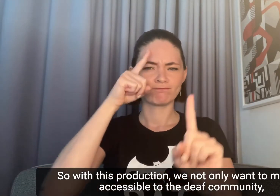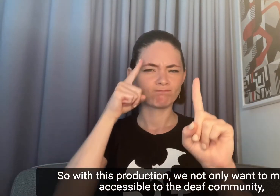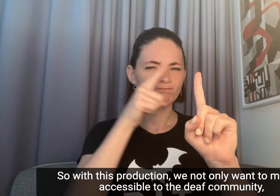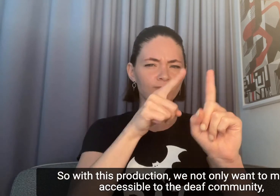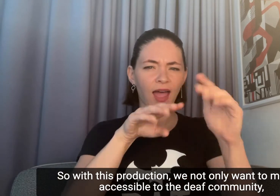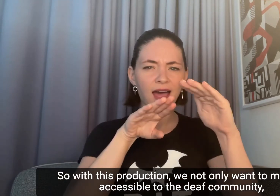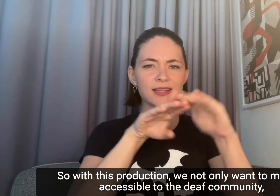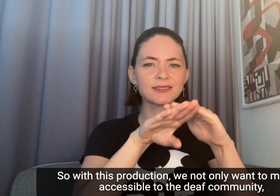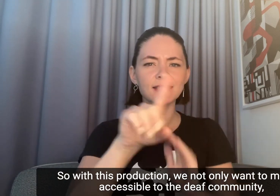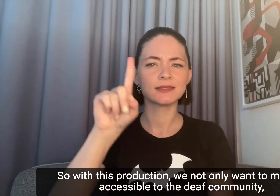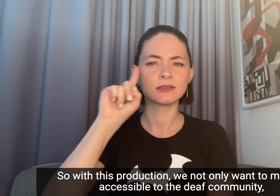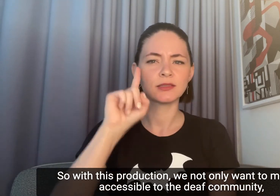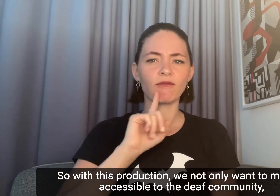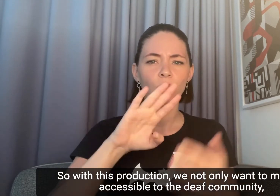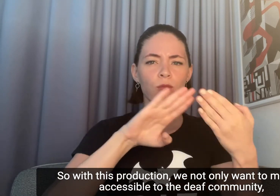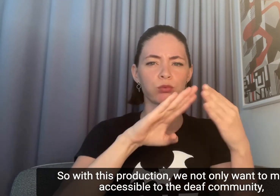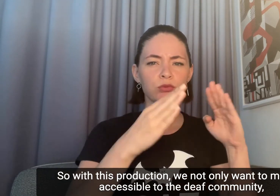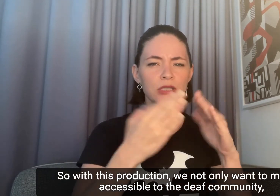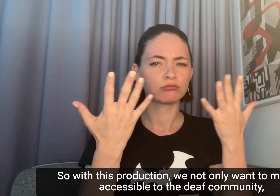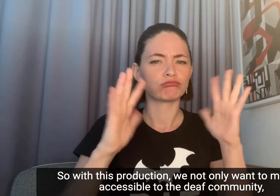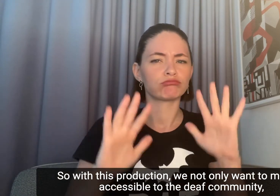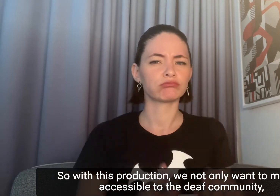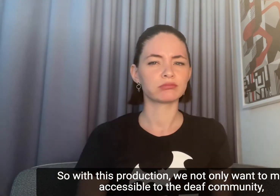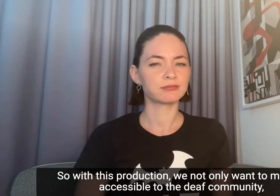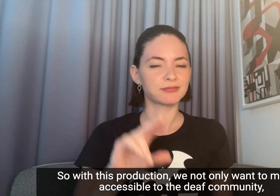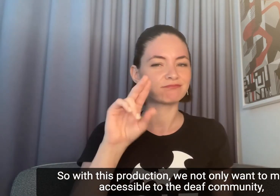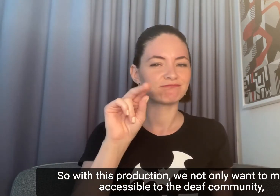So with this production, we not only want